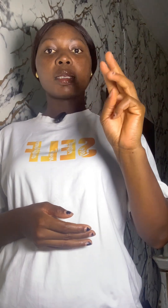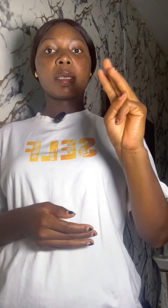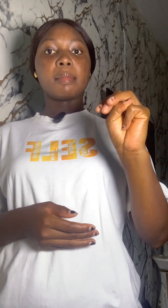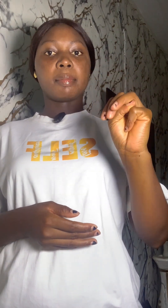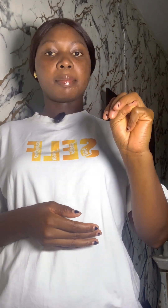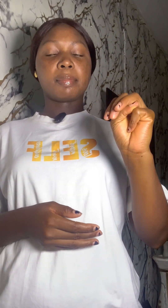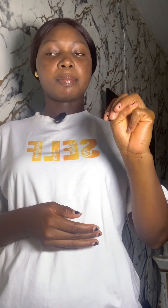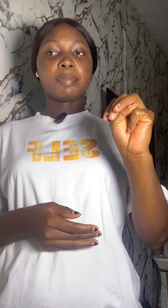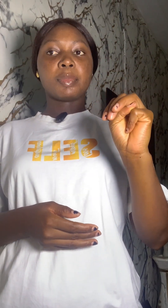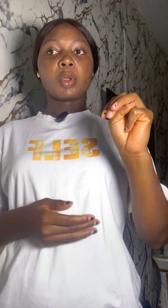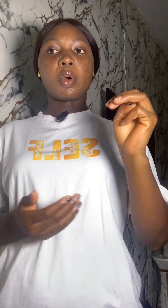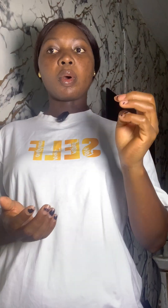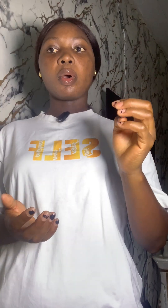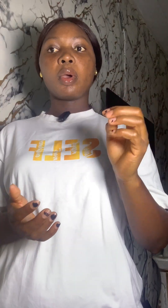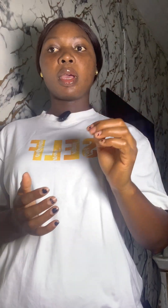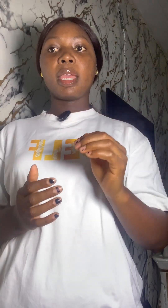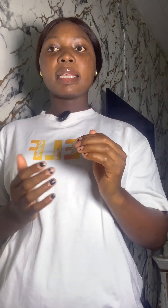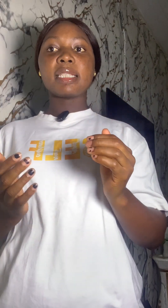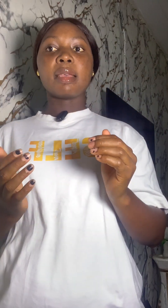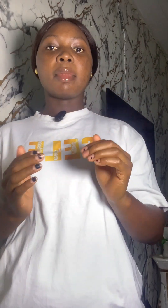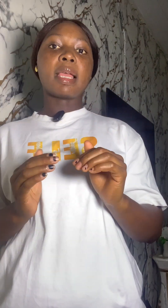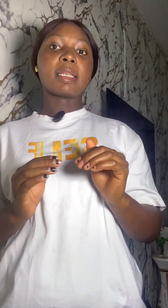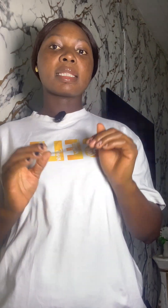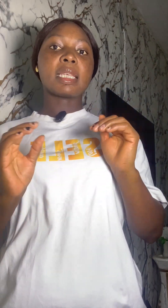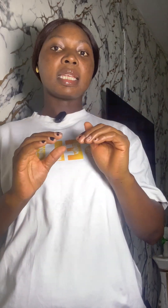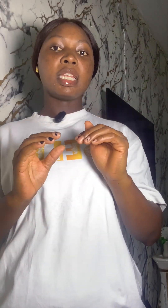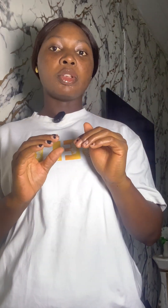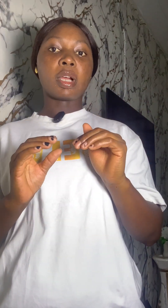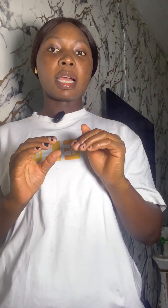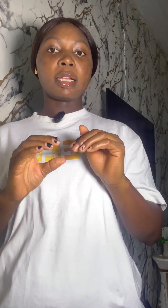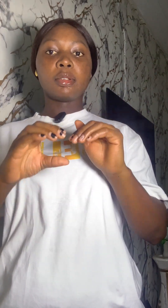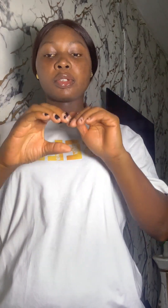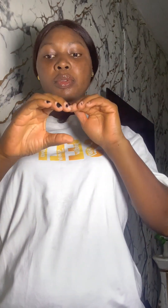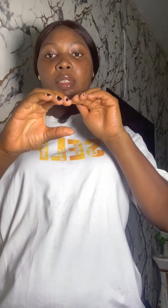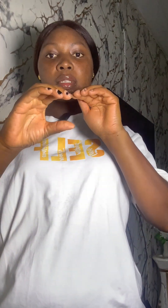ATM. Or ATM like sticking in your card. Just do this.